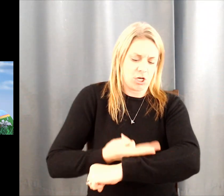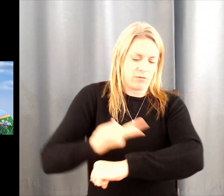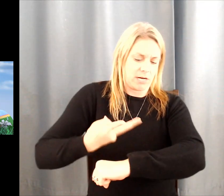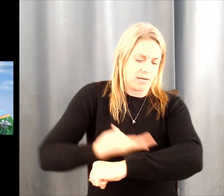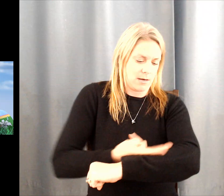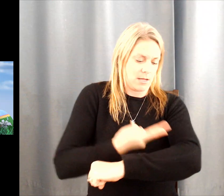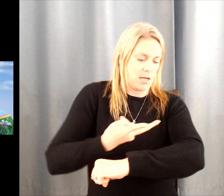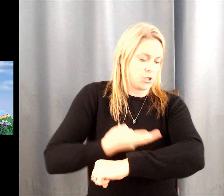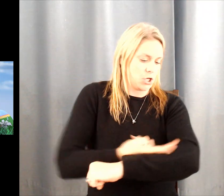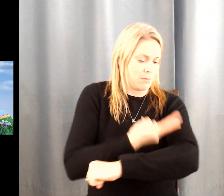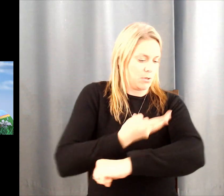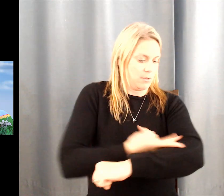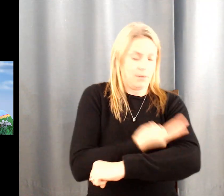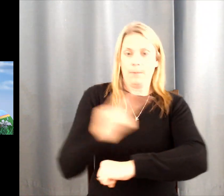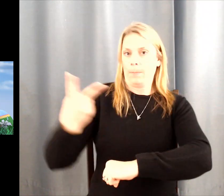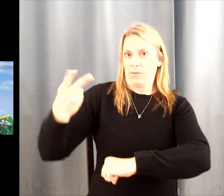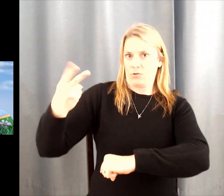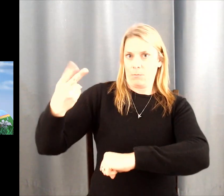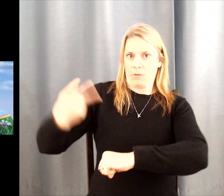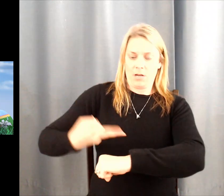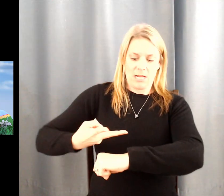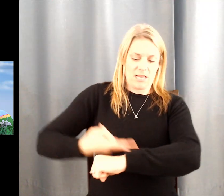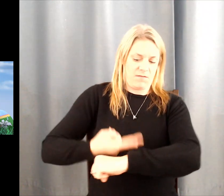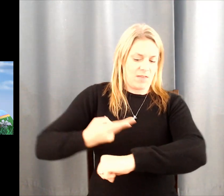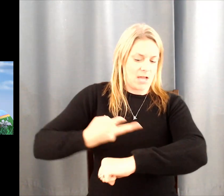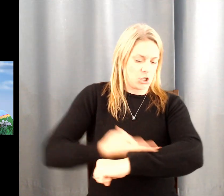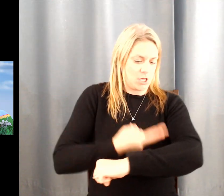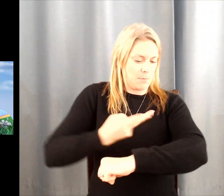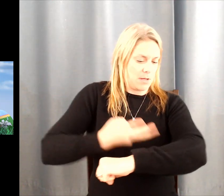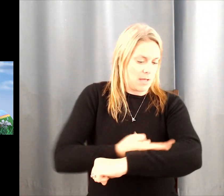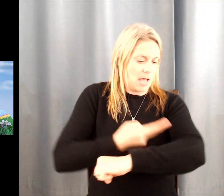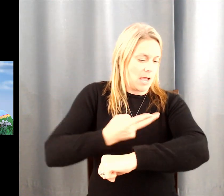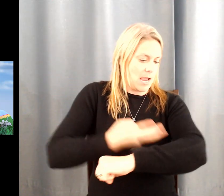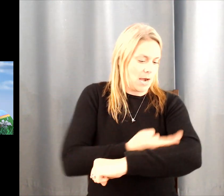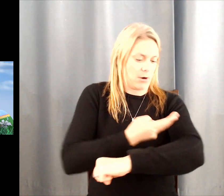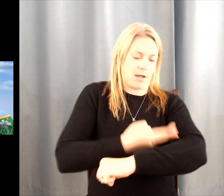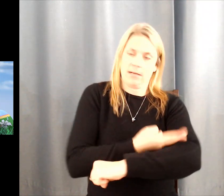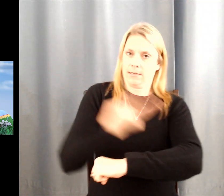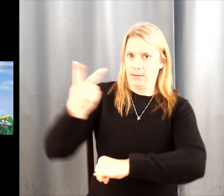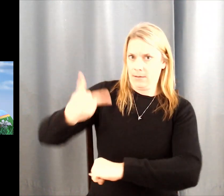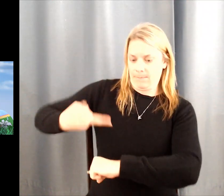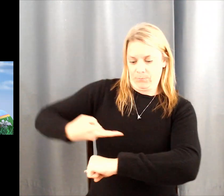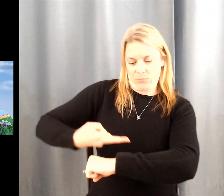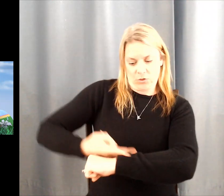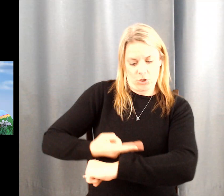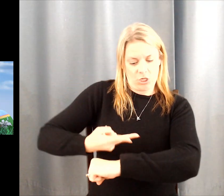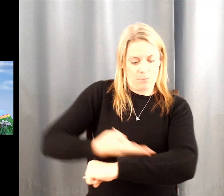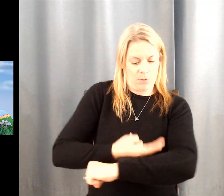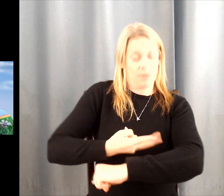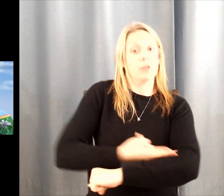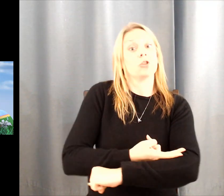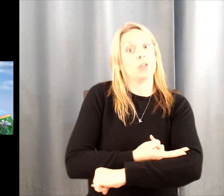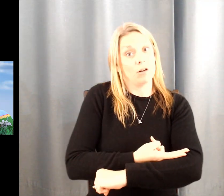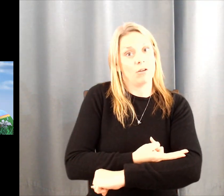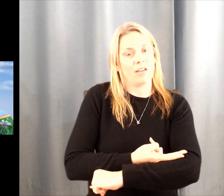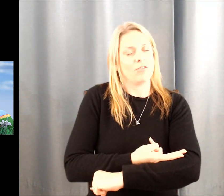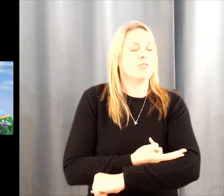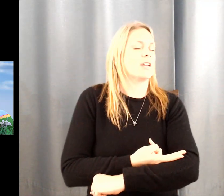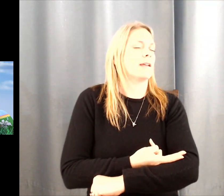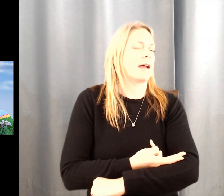shearing a sheep. So I'm going to give that sheep a haircut. Sheep. So if you can guess what